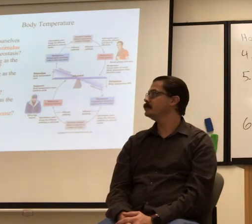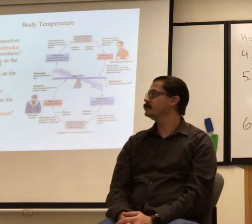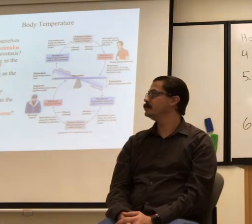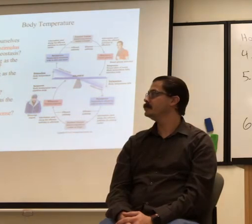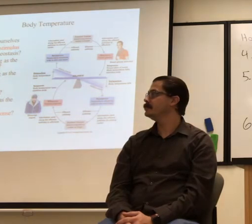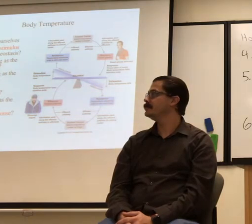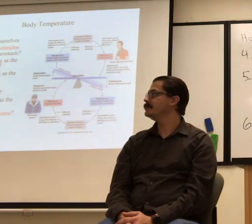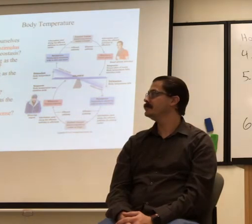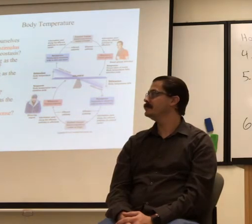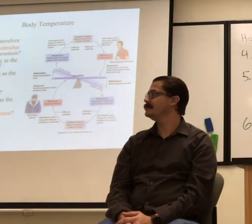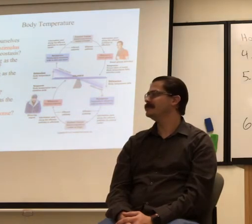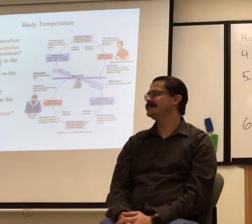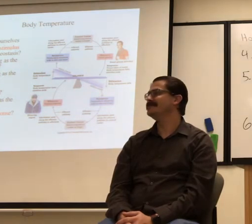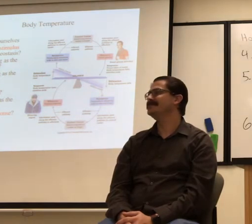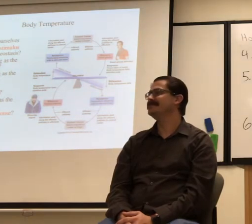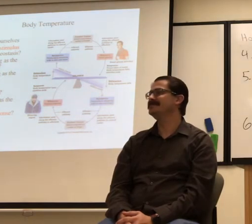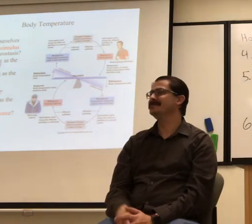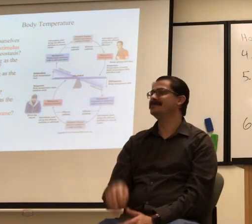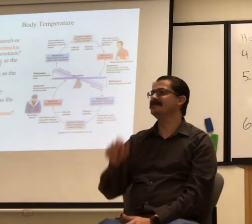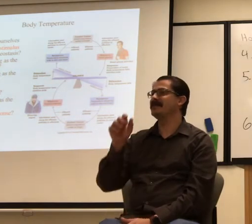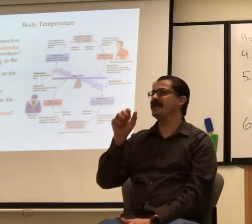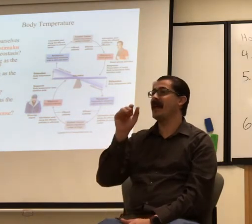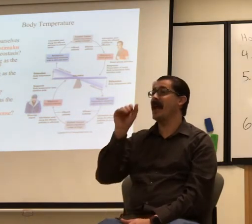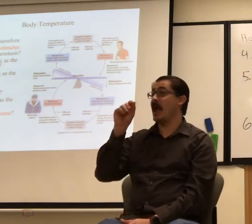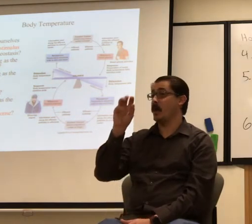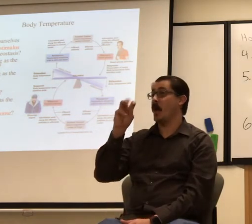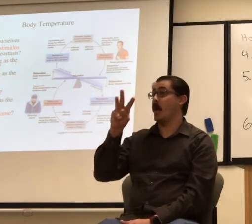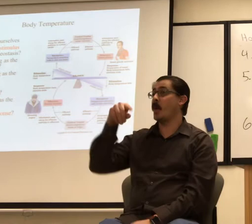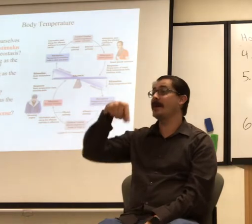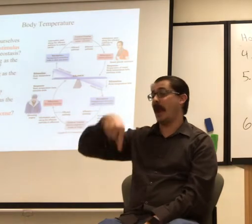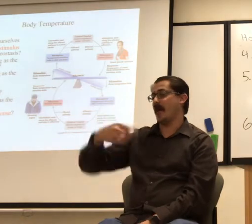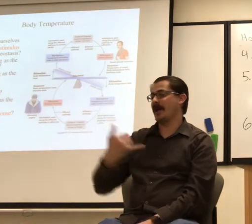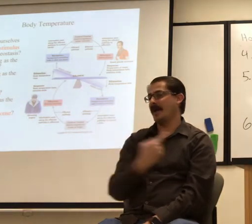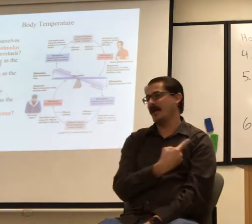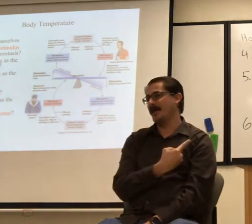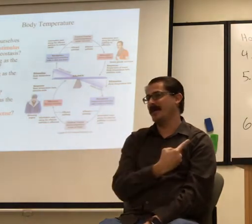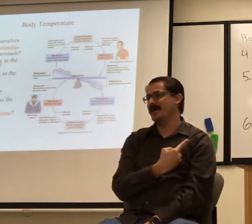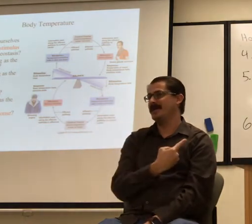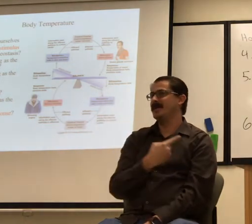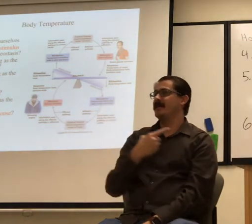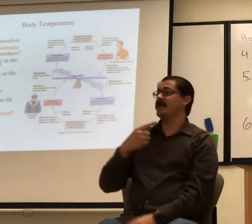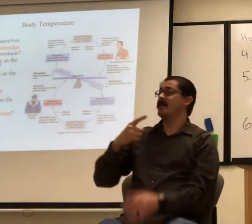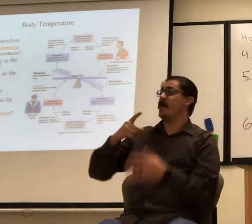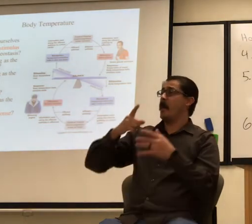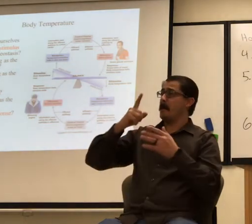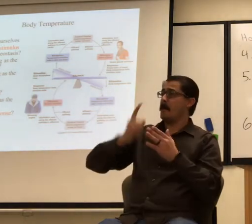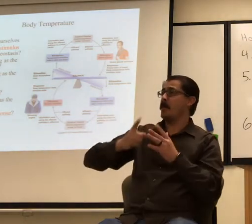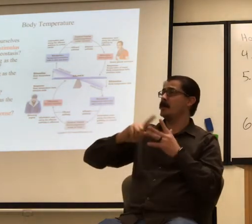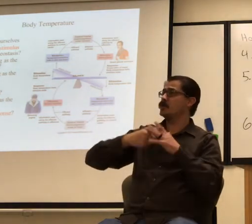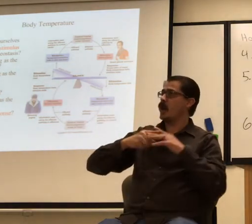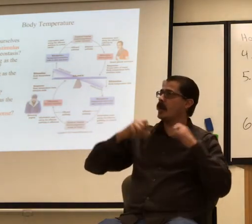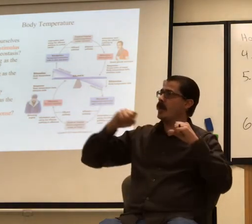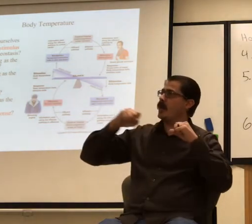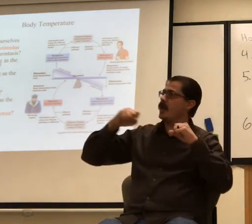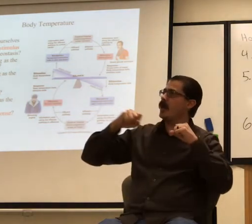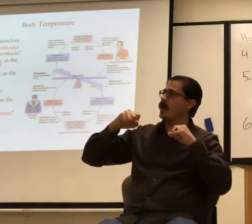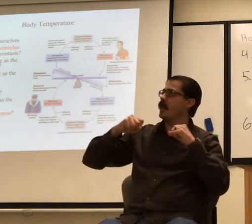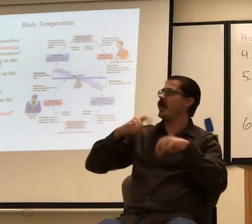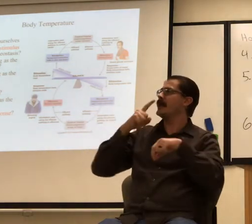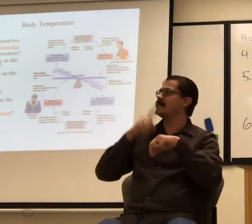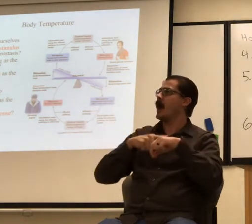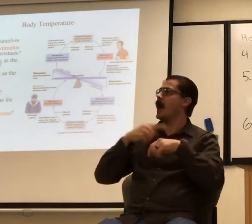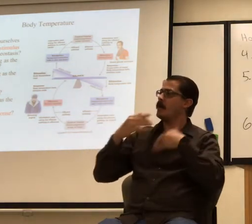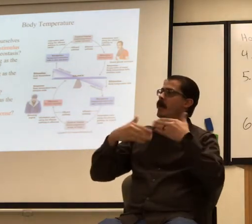You know, sweating is a sympathetic response. You exercise, from the moment you start, a certain amount of time